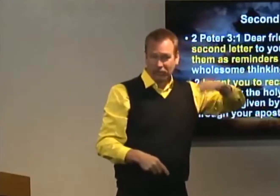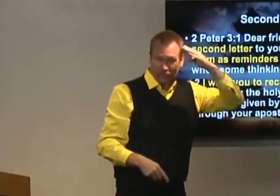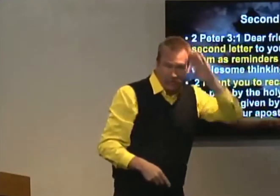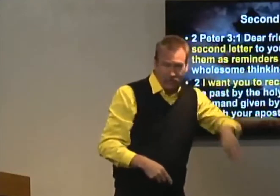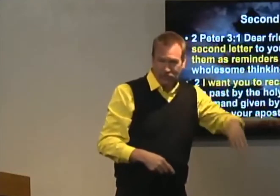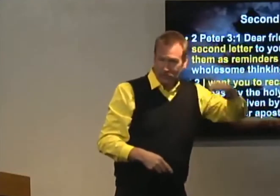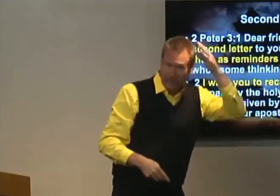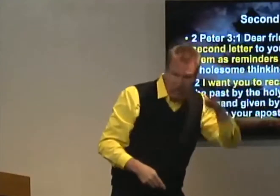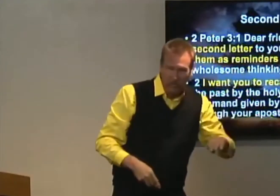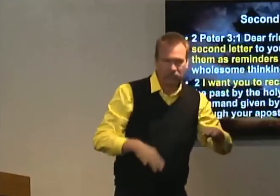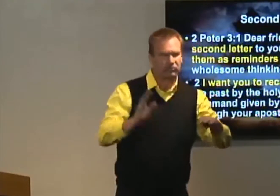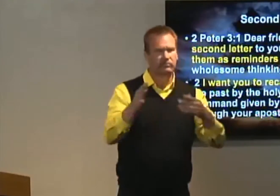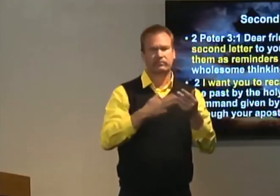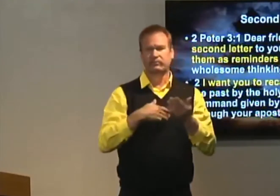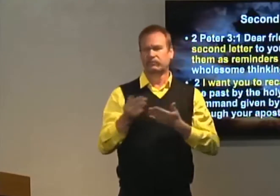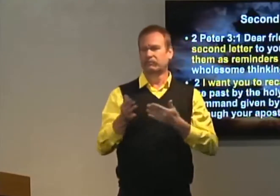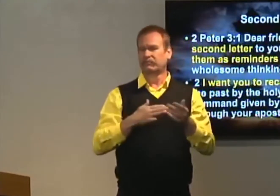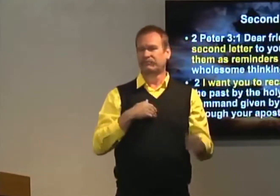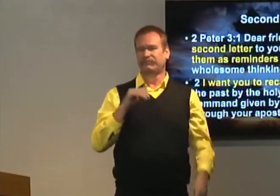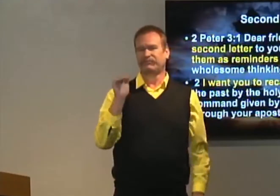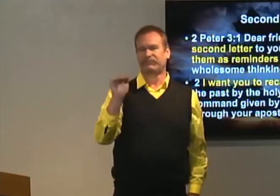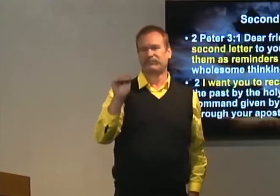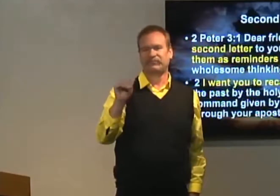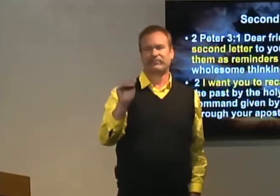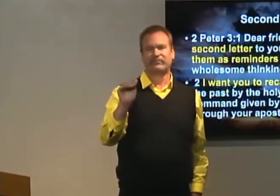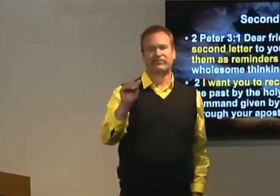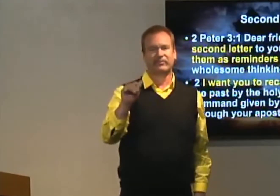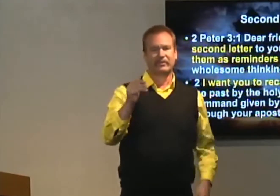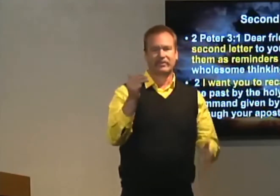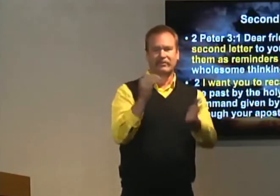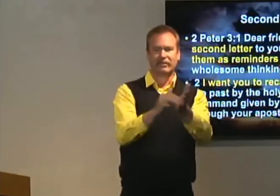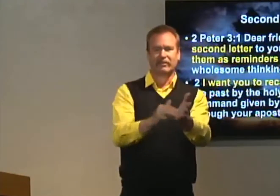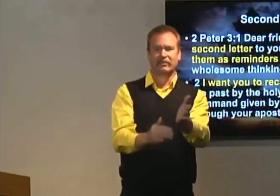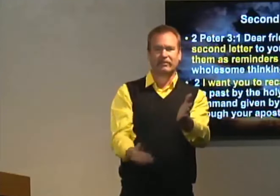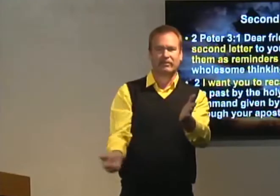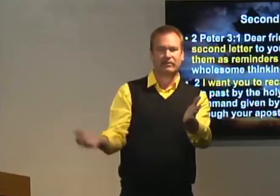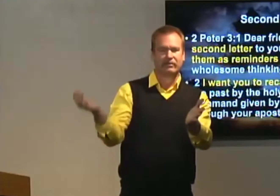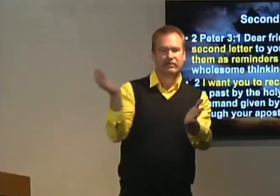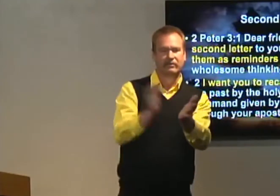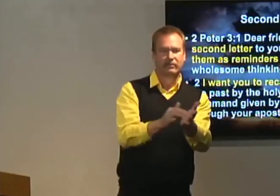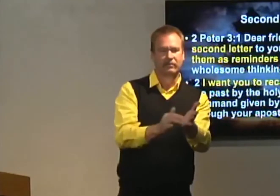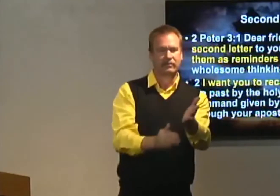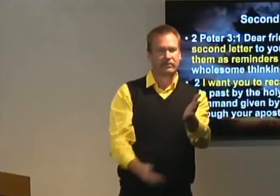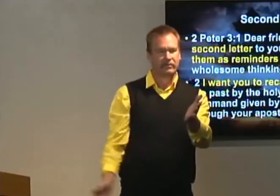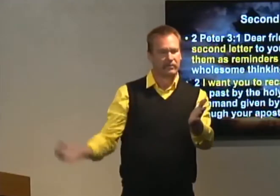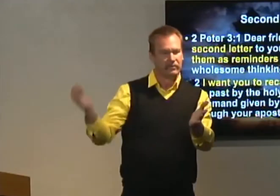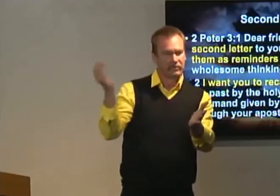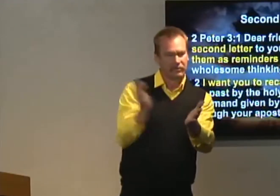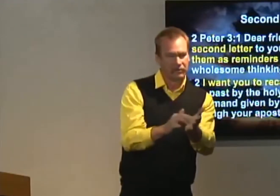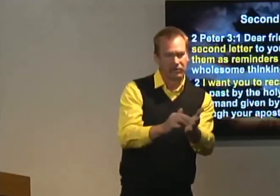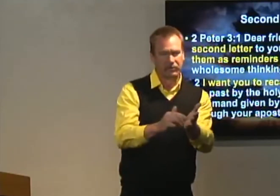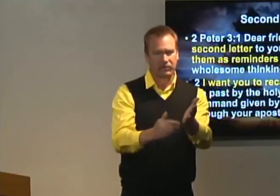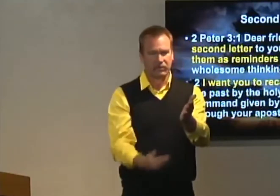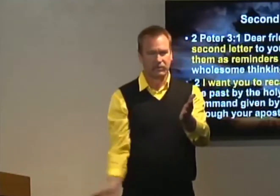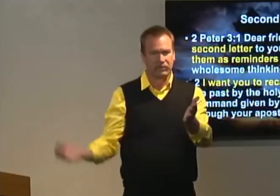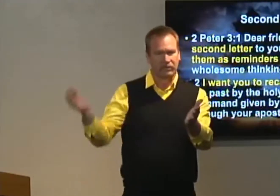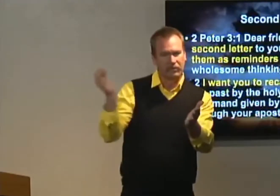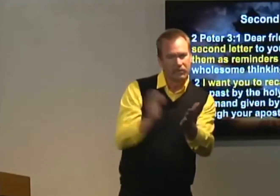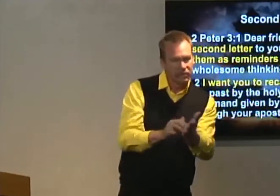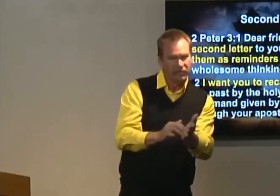Don't forget this, because, you know, we tend to forget things and we don't know things all the time. So he reminds us over and over again,